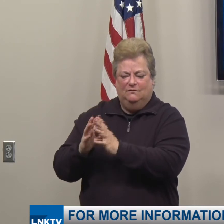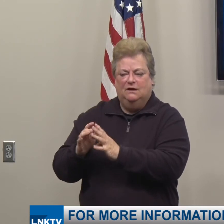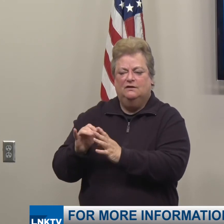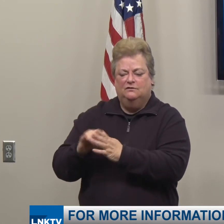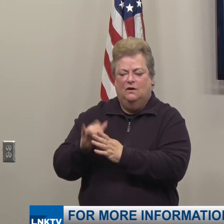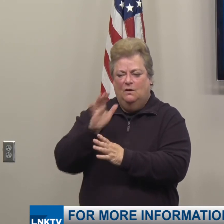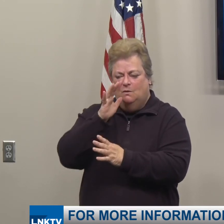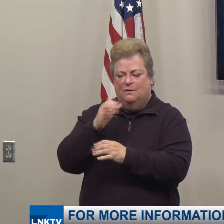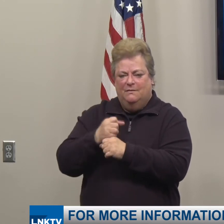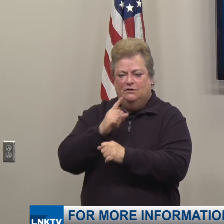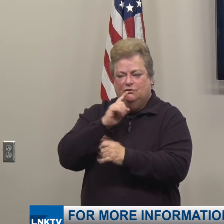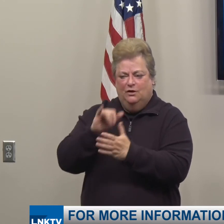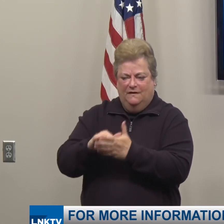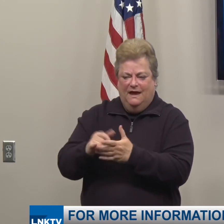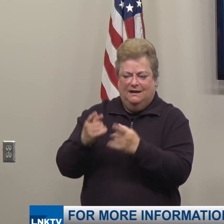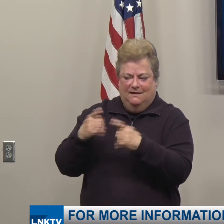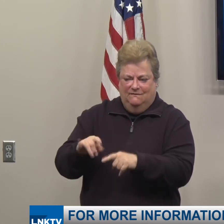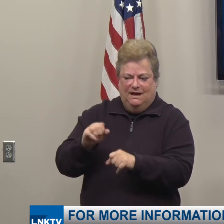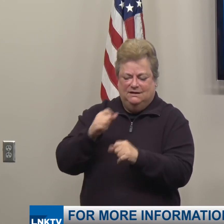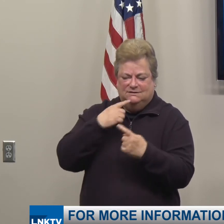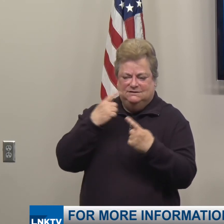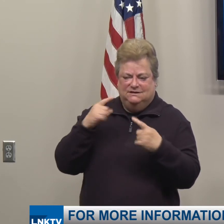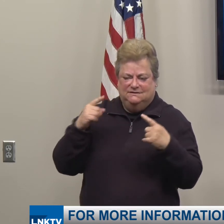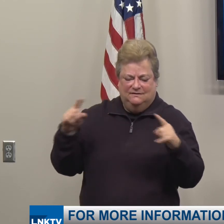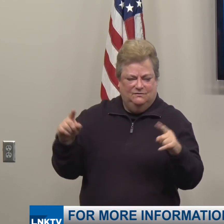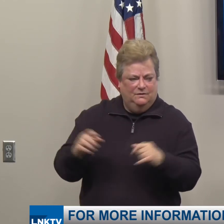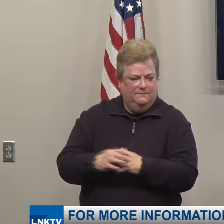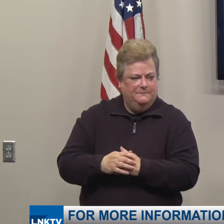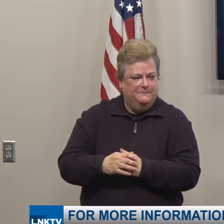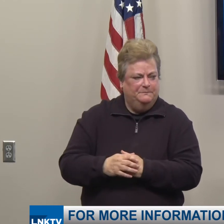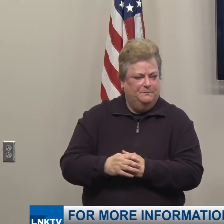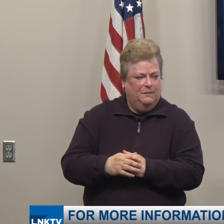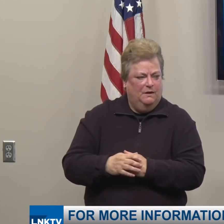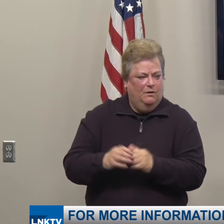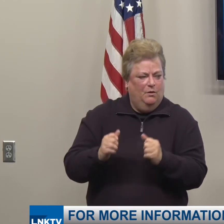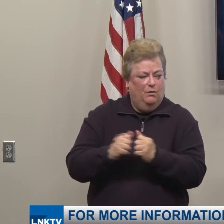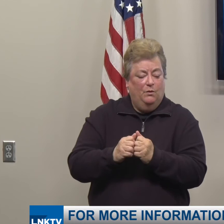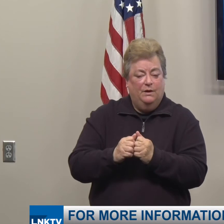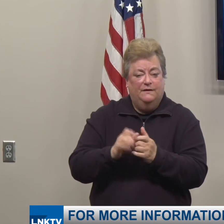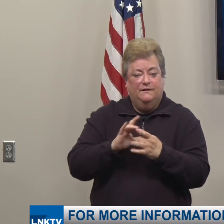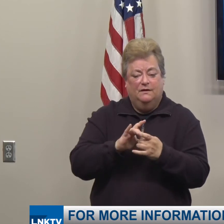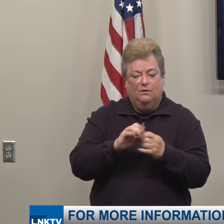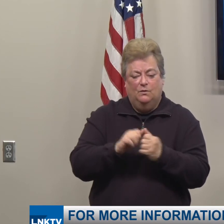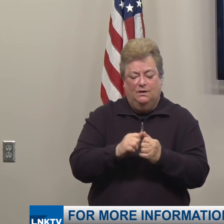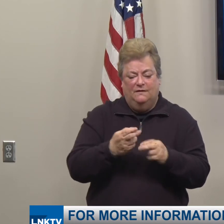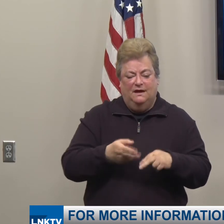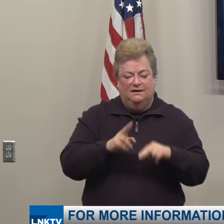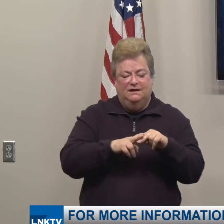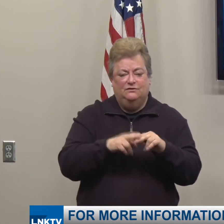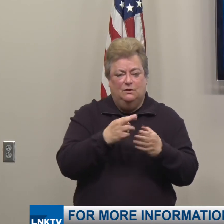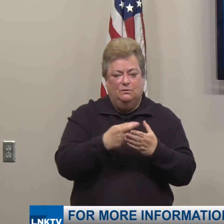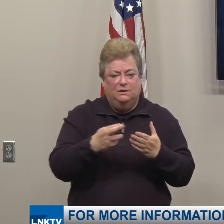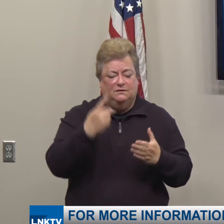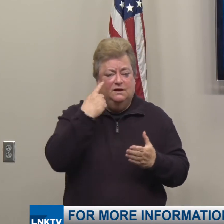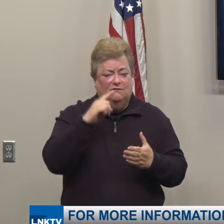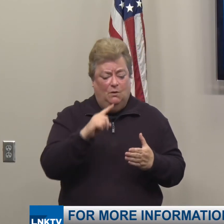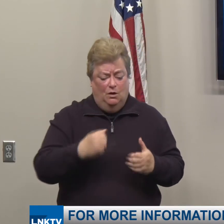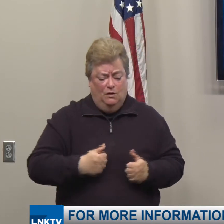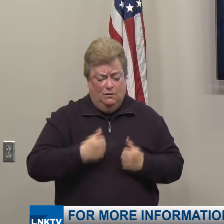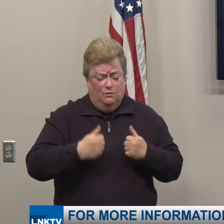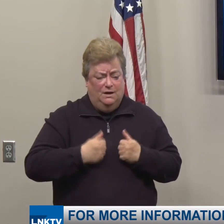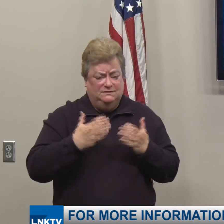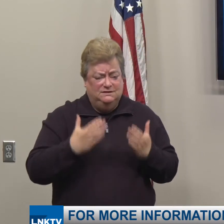on Friday be successful. So that's something to keep in mind. And then with regard to additional resources for our